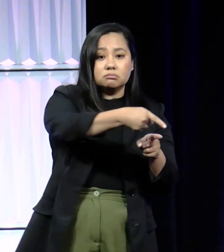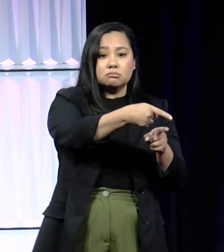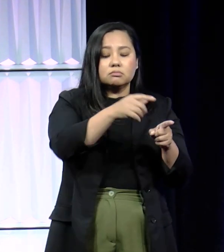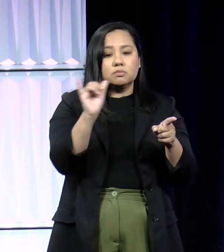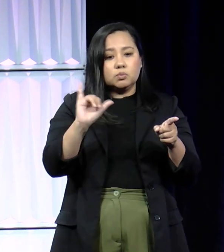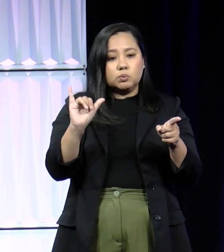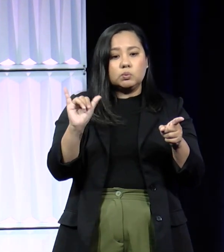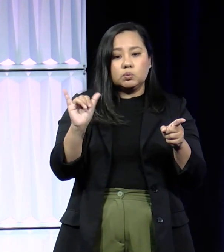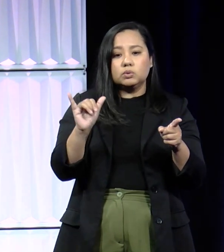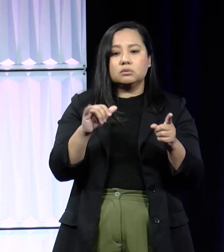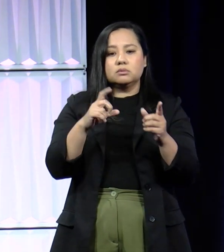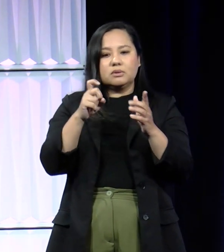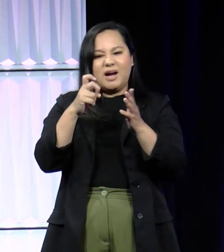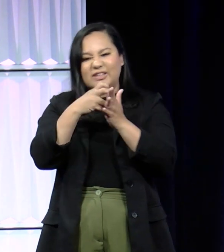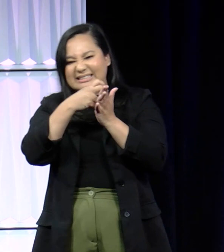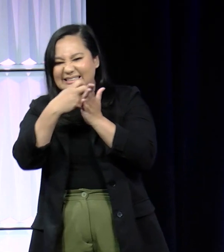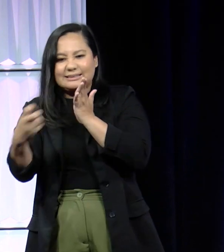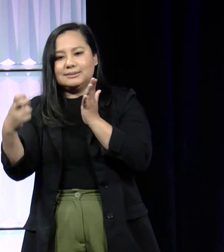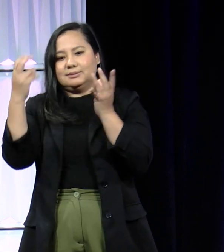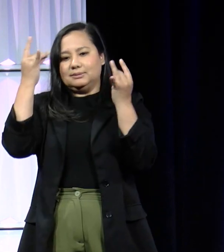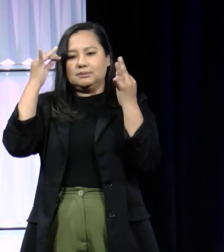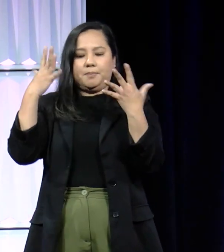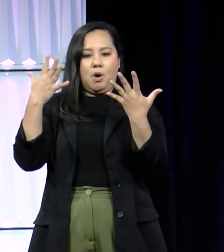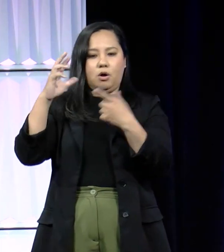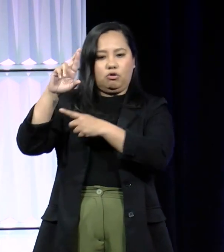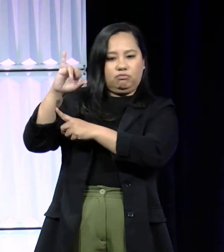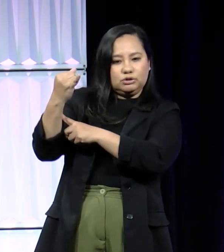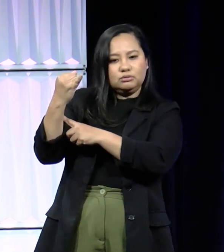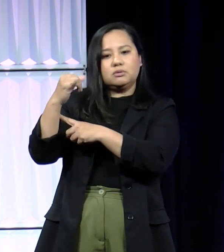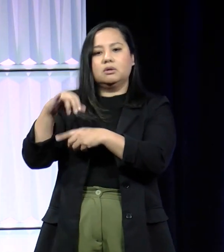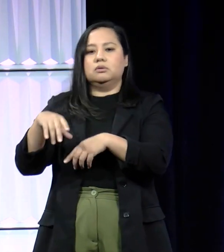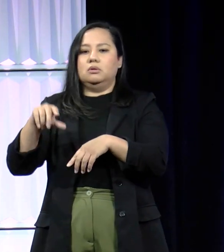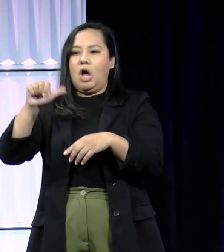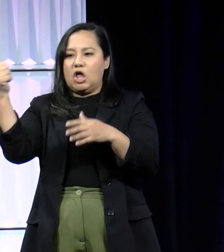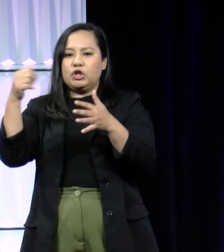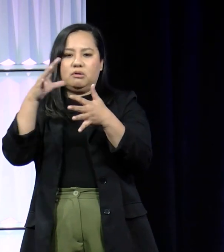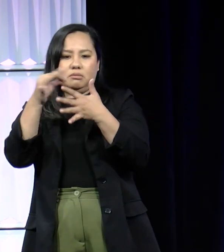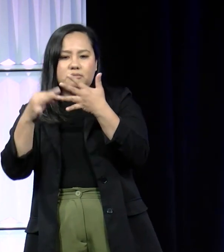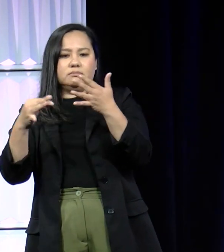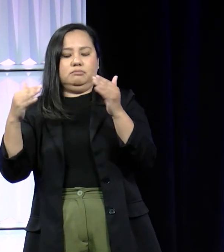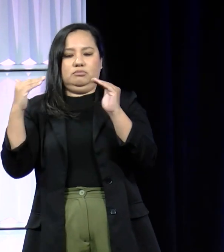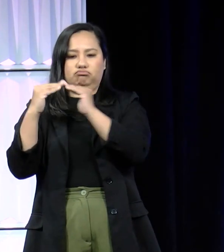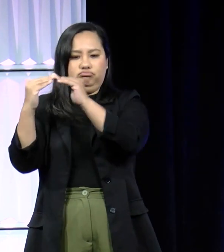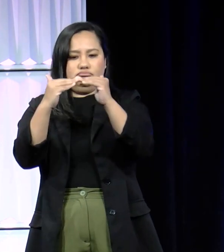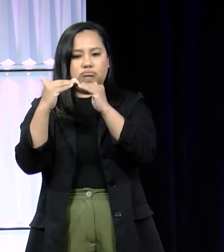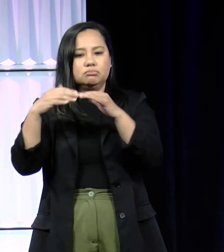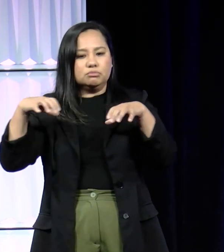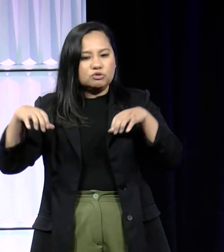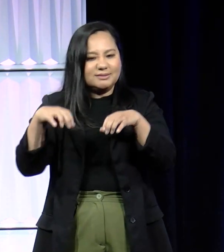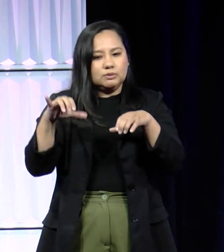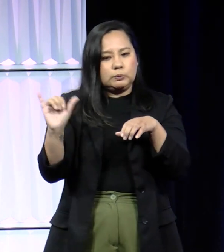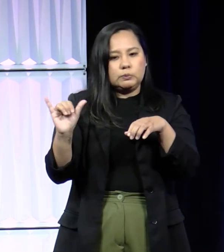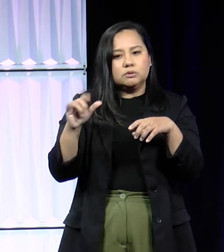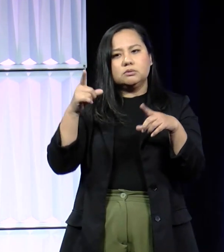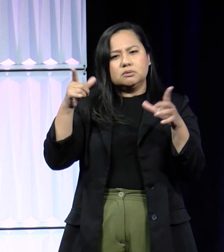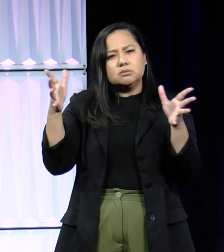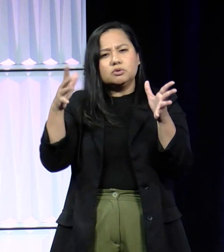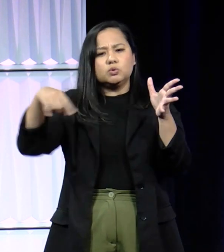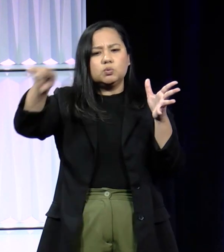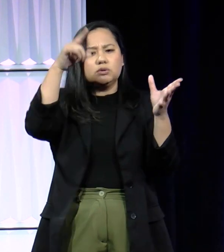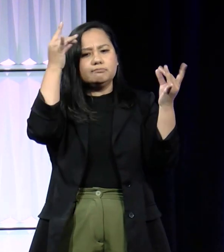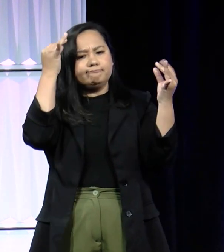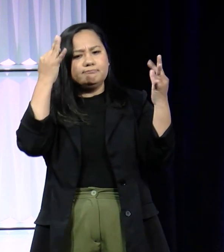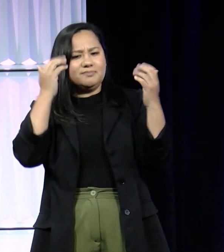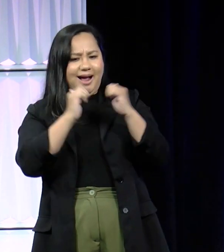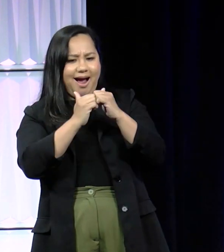alternative justice and practices. I encourage you to think about your prevention efforts and ways in which you can